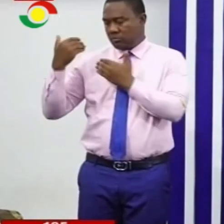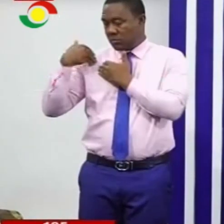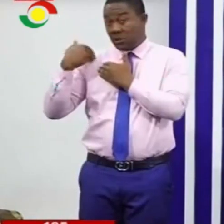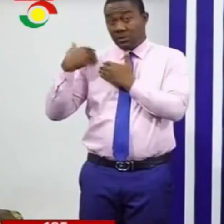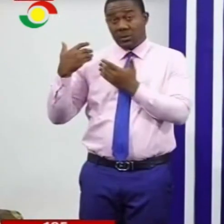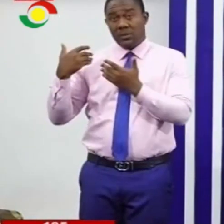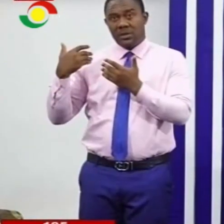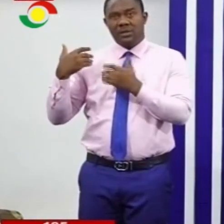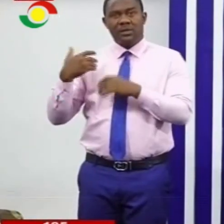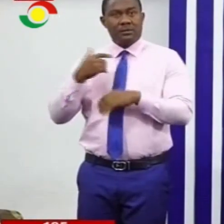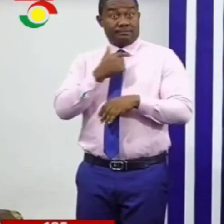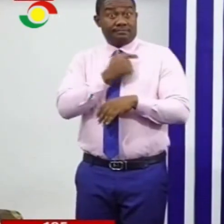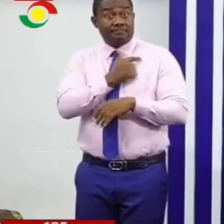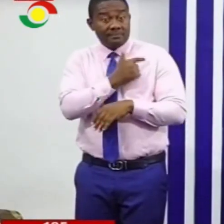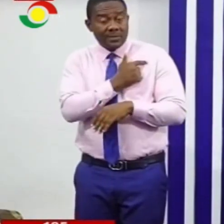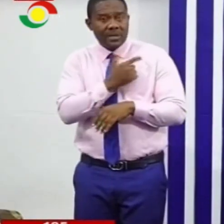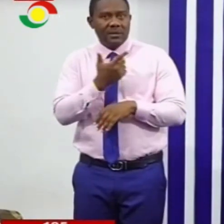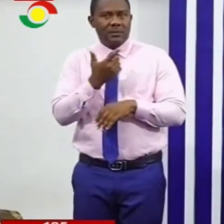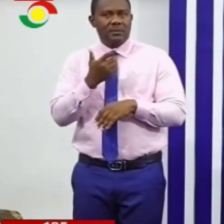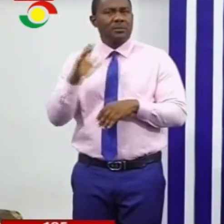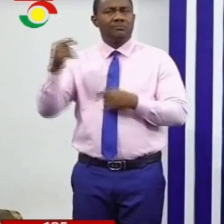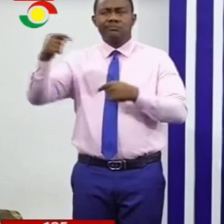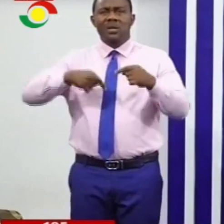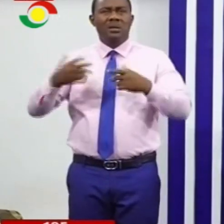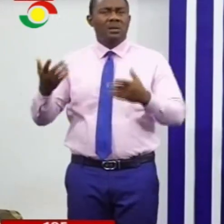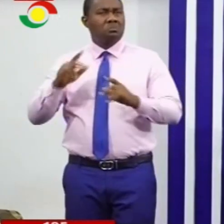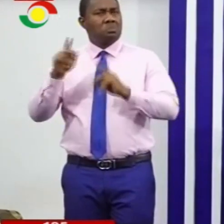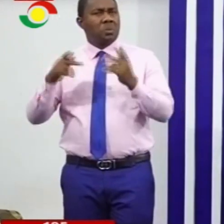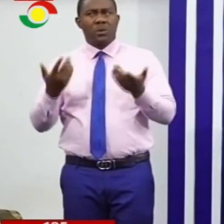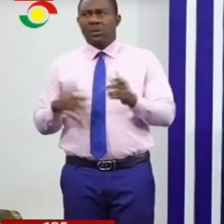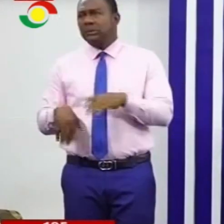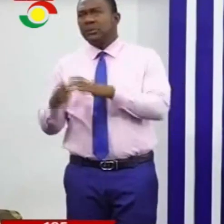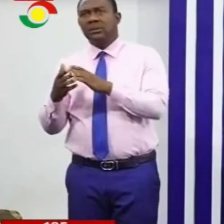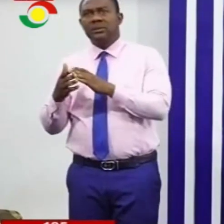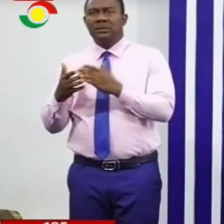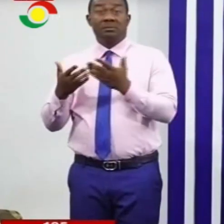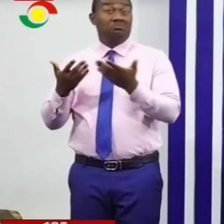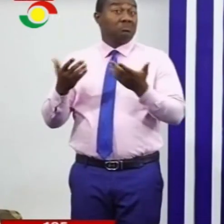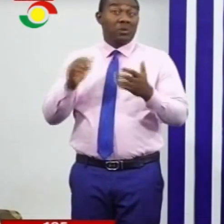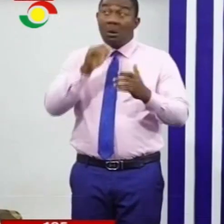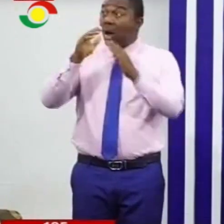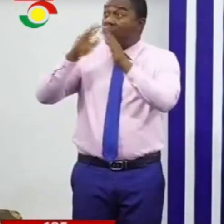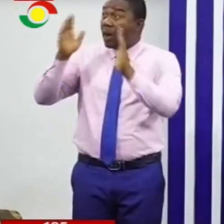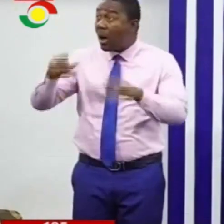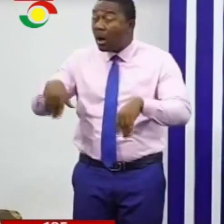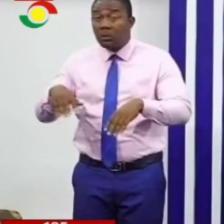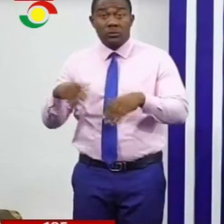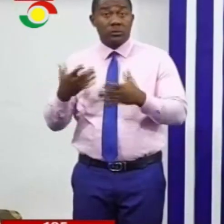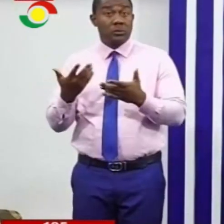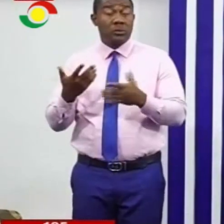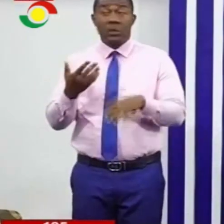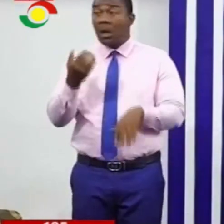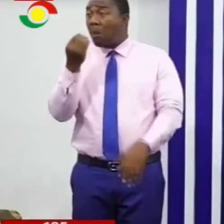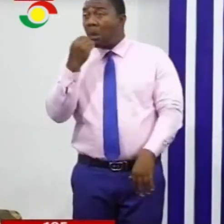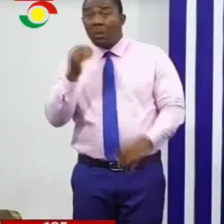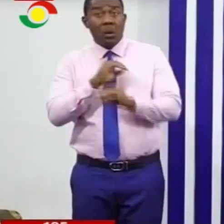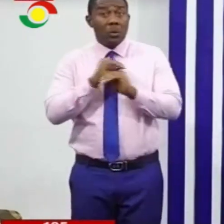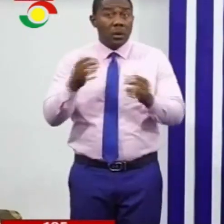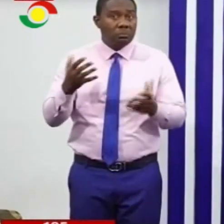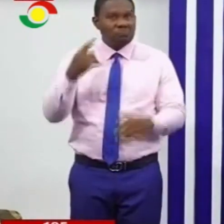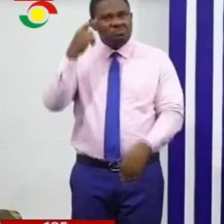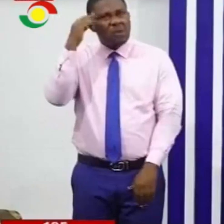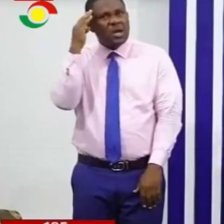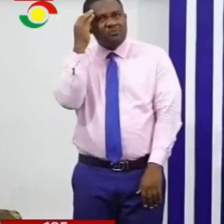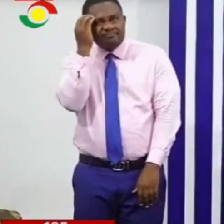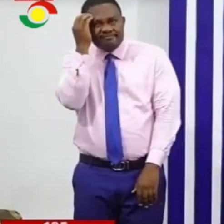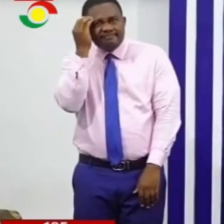gender ni ABD in Komo. Ye nuanoma omuni bebida, omuni bibidi, sebi omwa ya na omutrimu kwa omkakra, ntubi